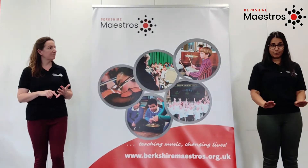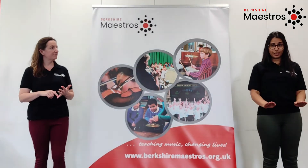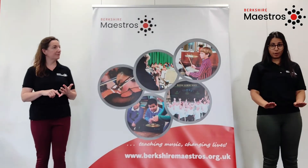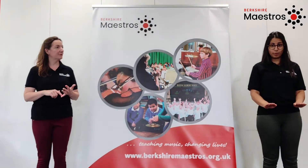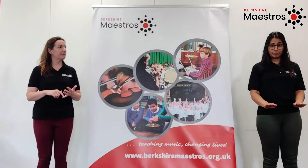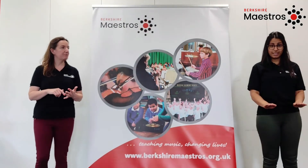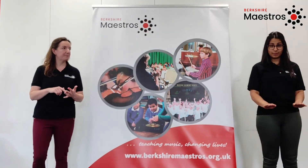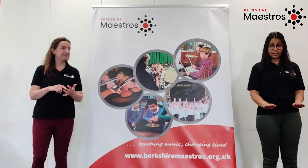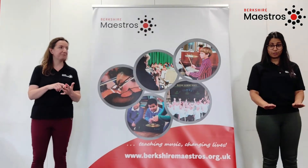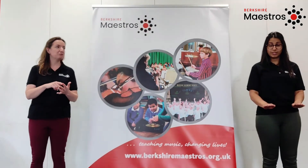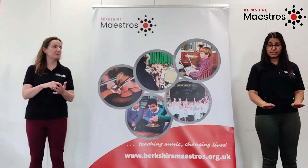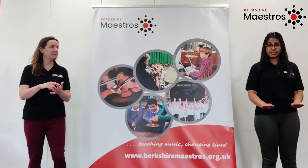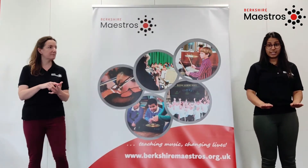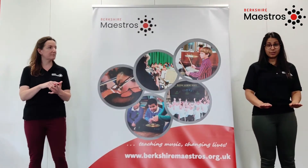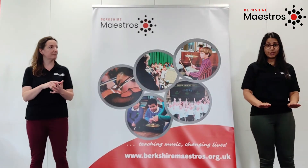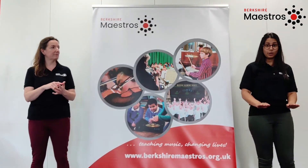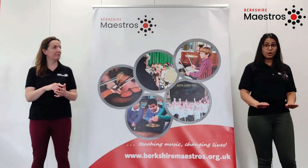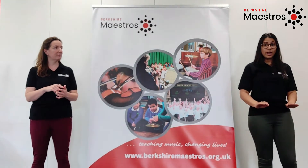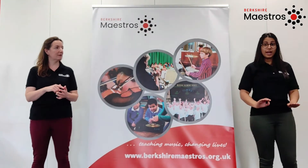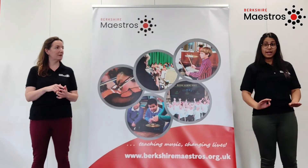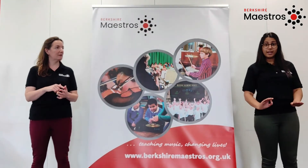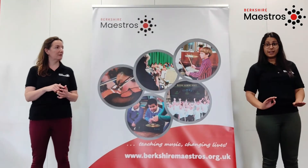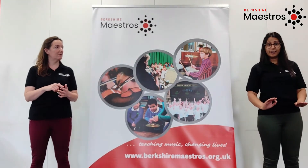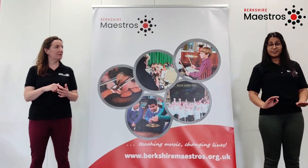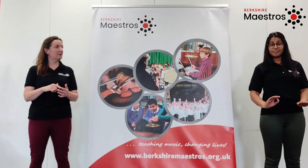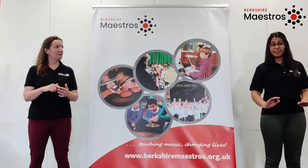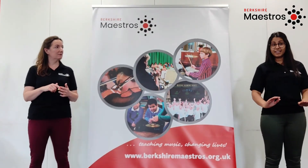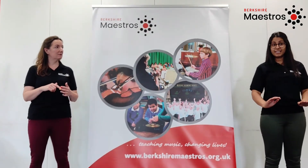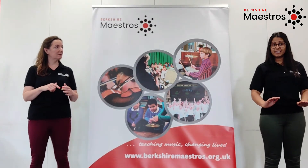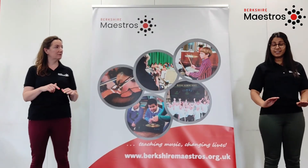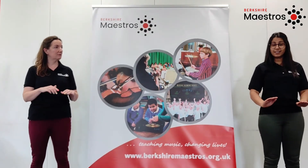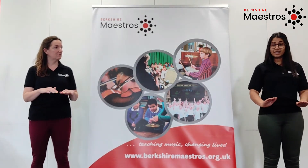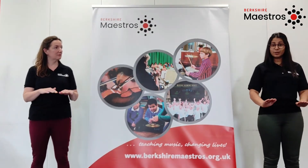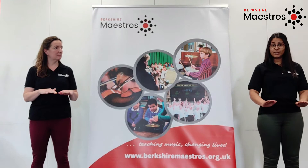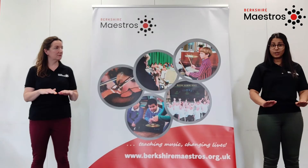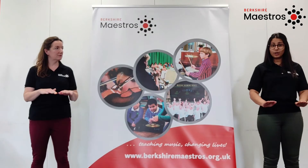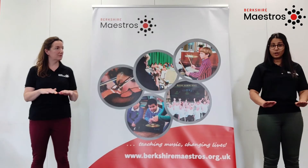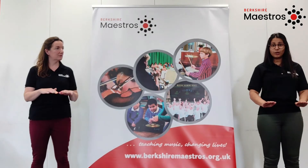go. Are we ready? We're going to try and sing. Elevator. Here we go.